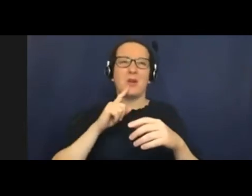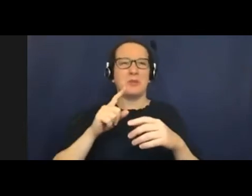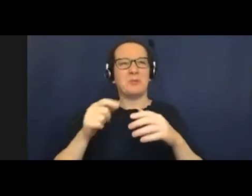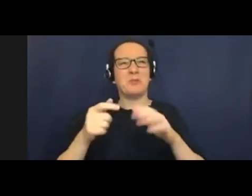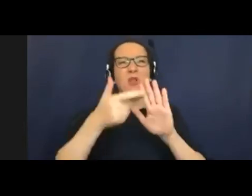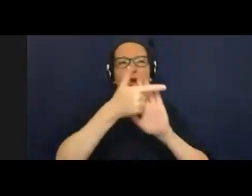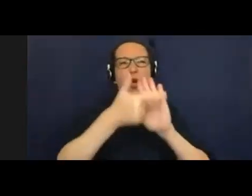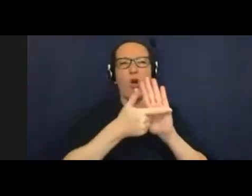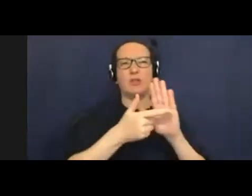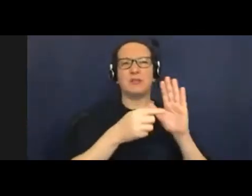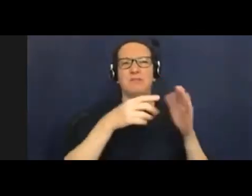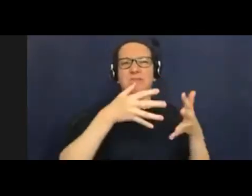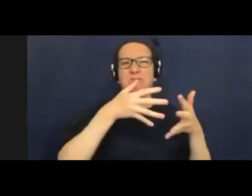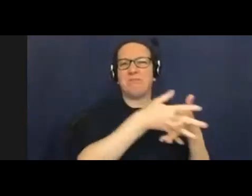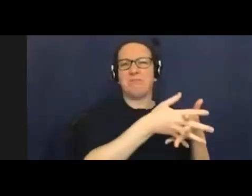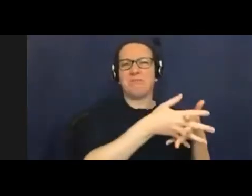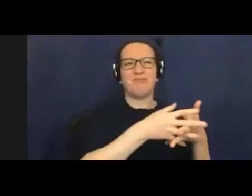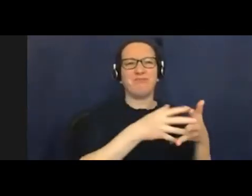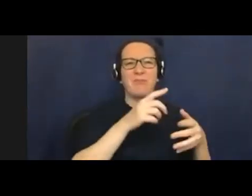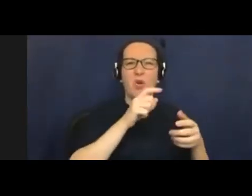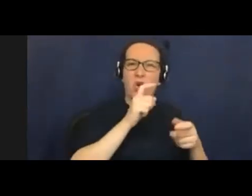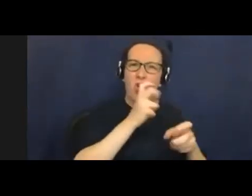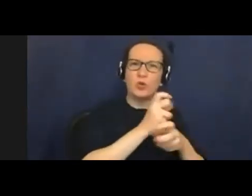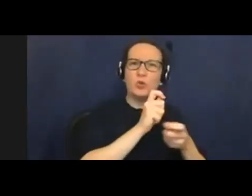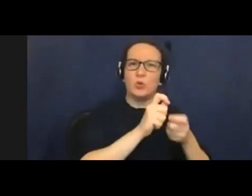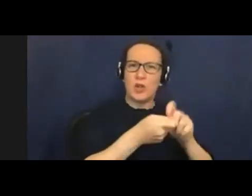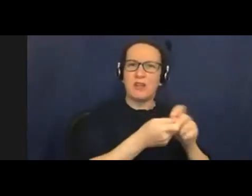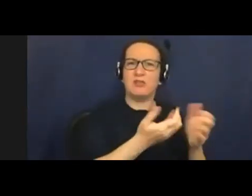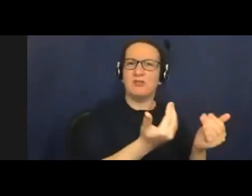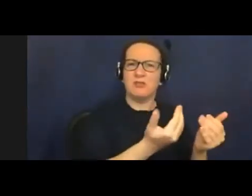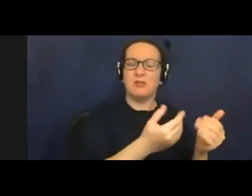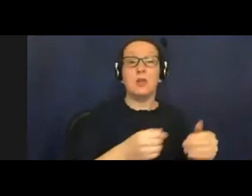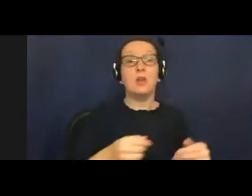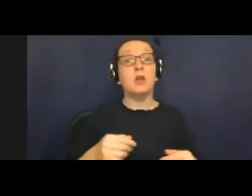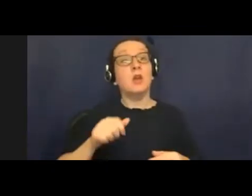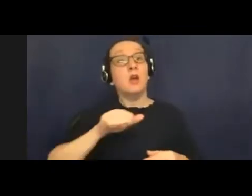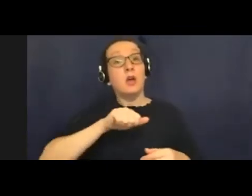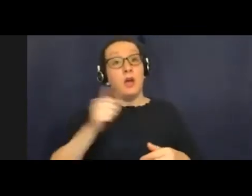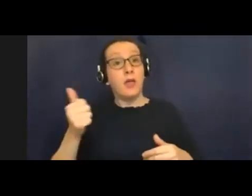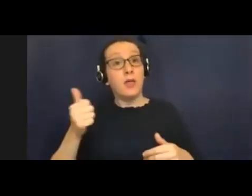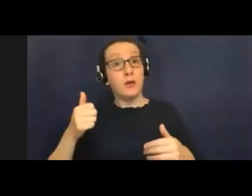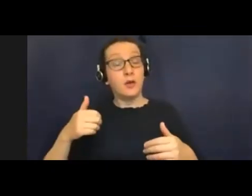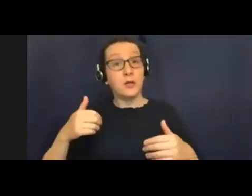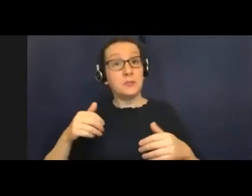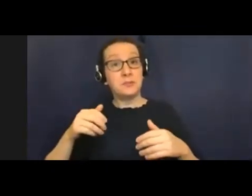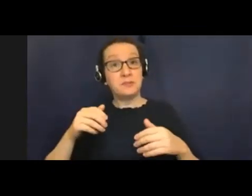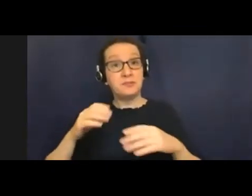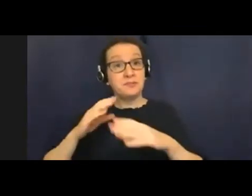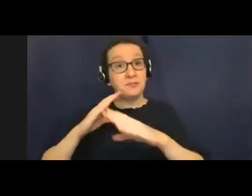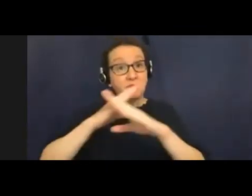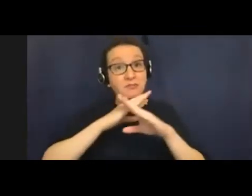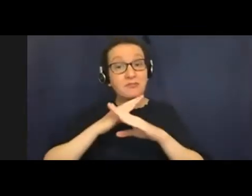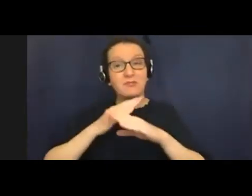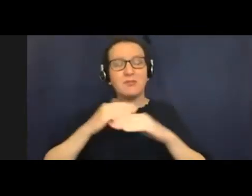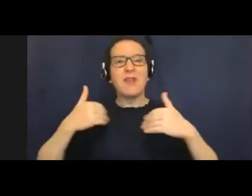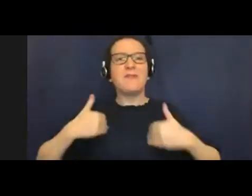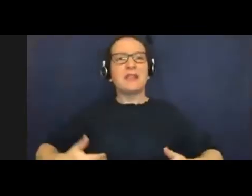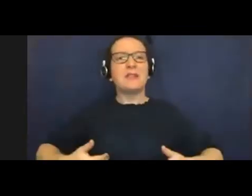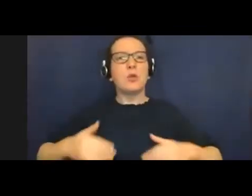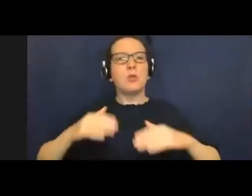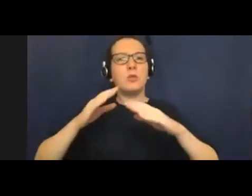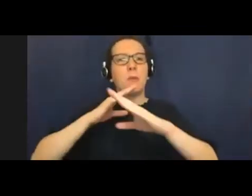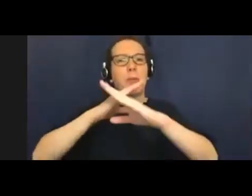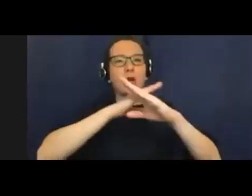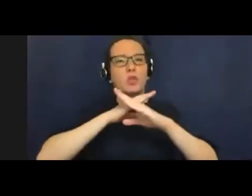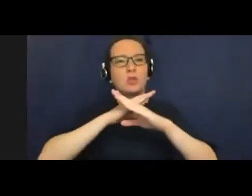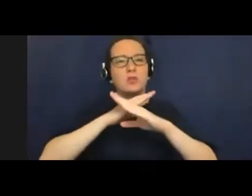barriers. So access to polling stations, to political party headquarters, parliaments, debate venues.